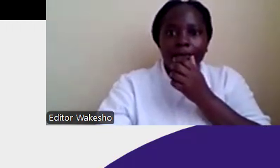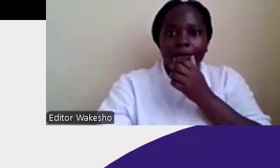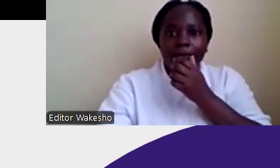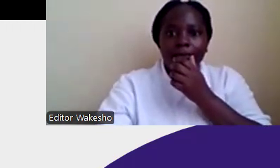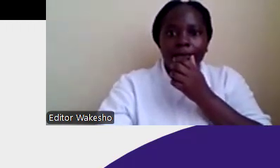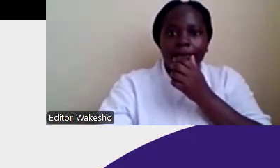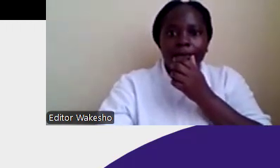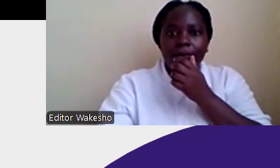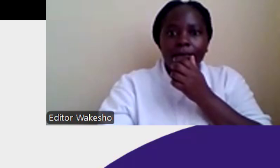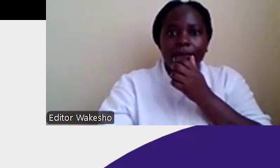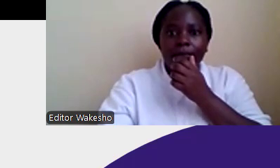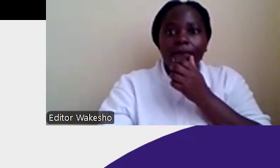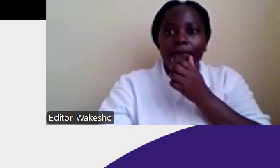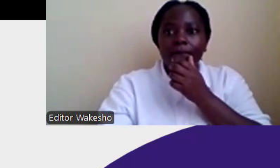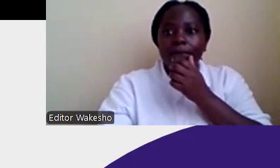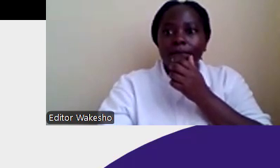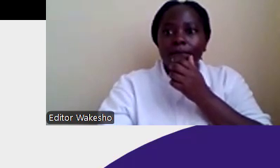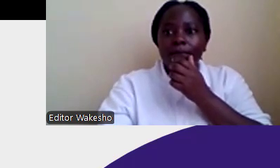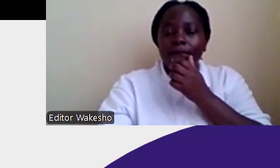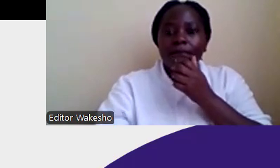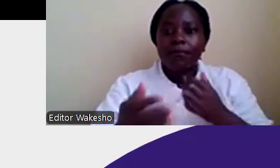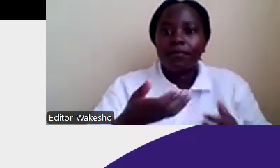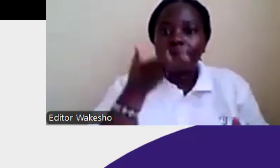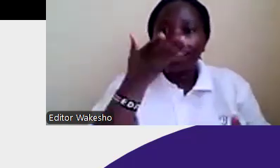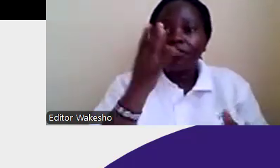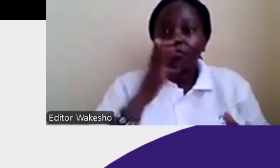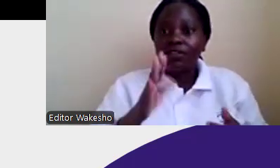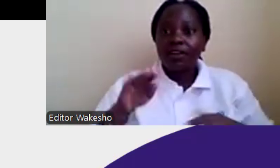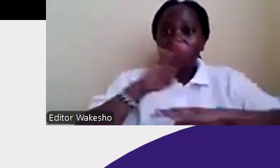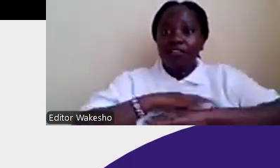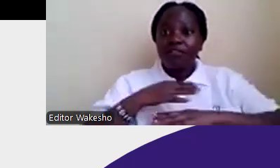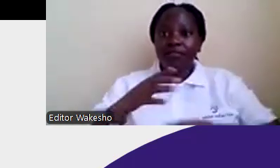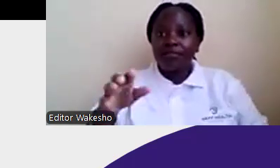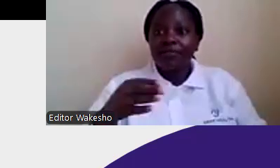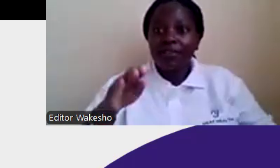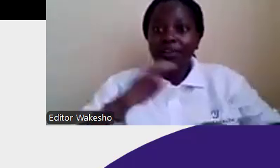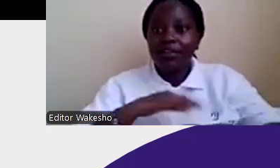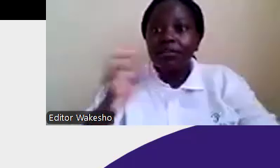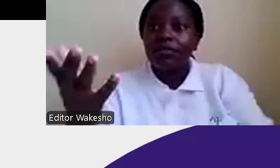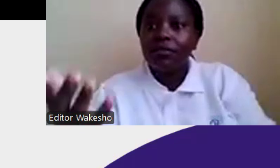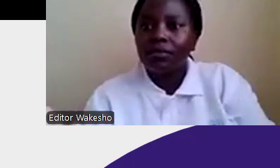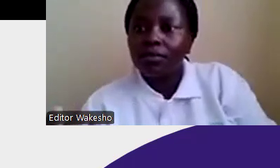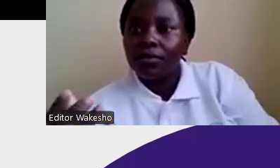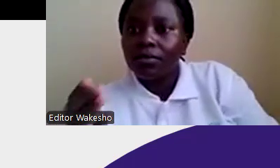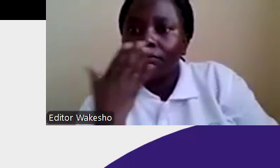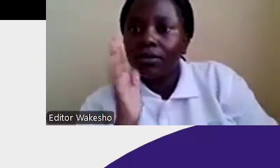I hope that answers your question. Do we have any other question or follow-up? Yeah.